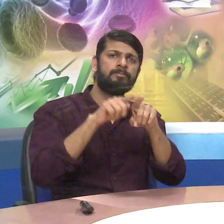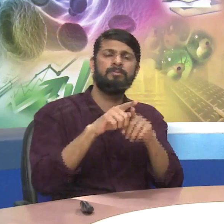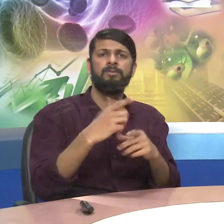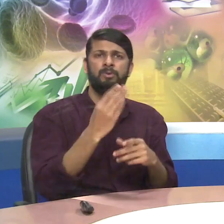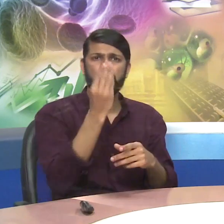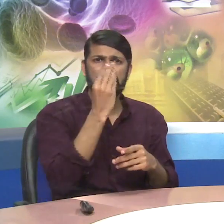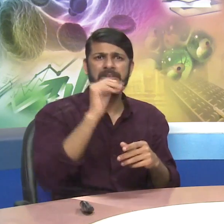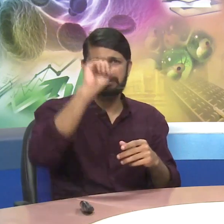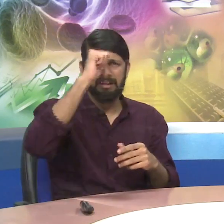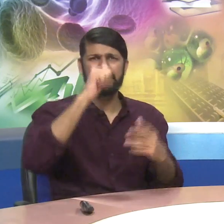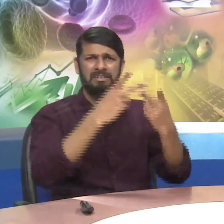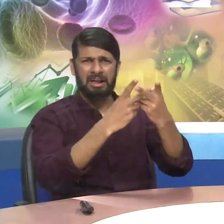mass-based freedom struggle,